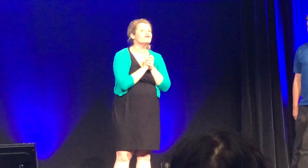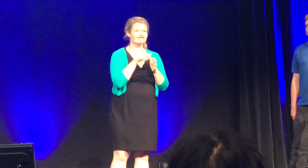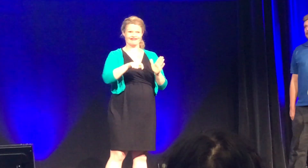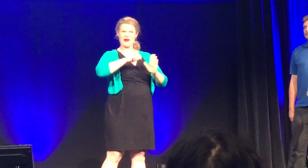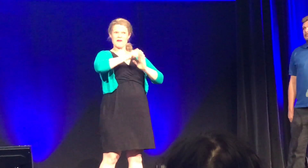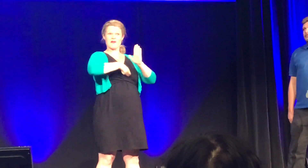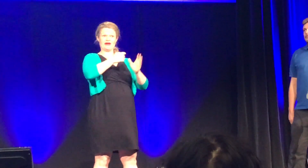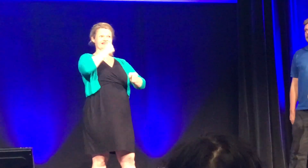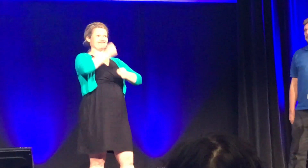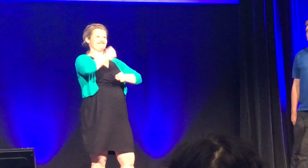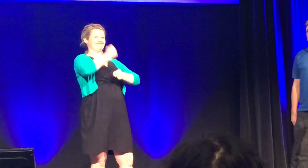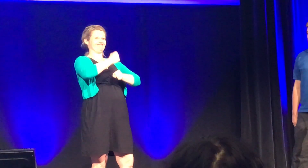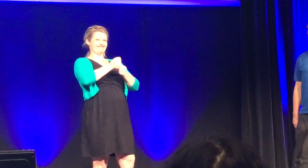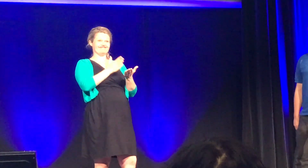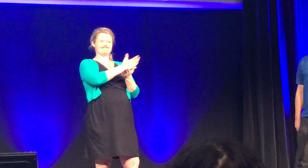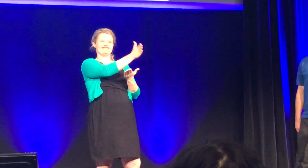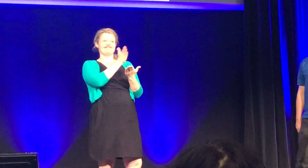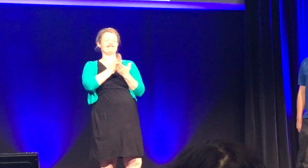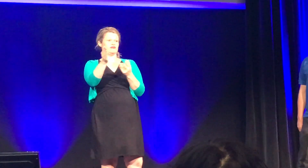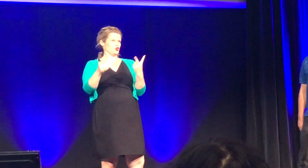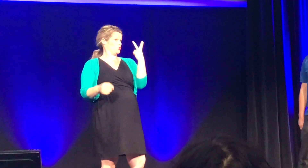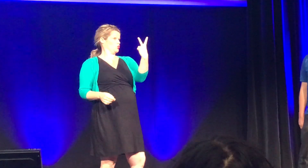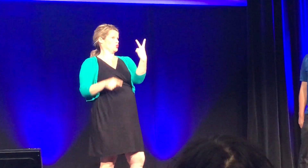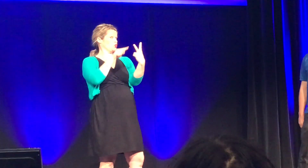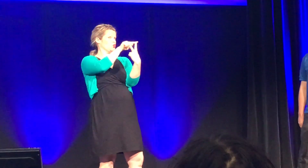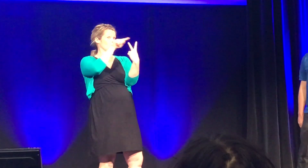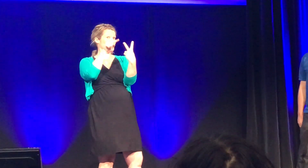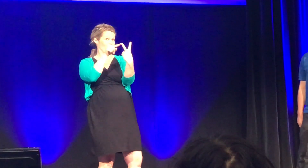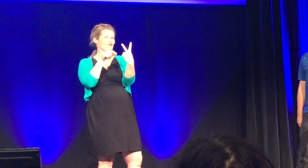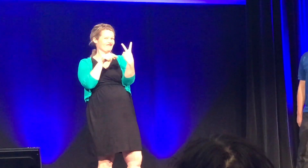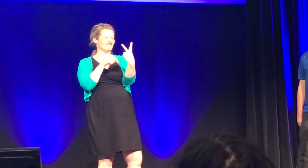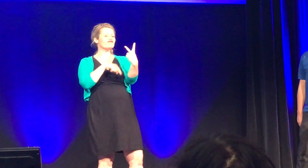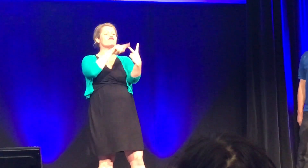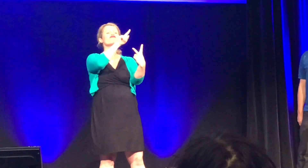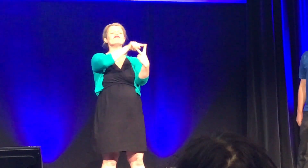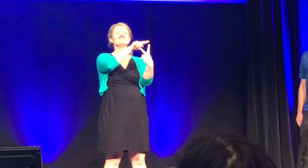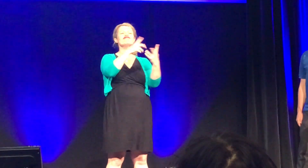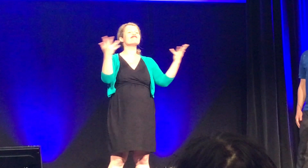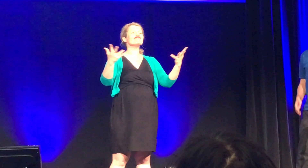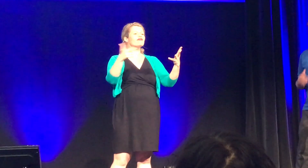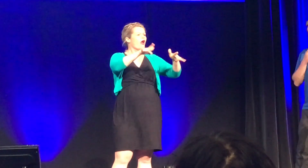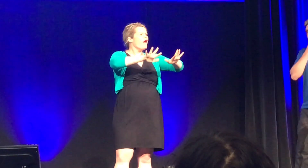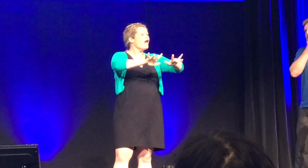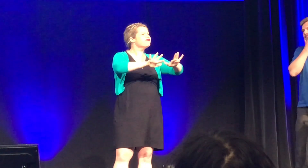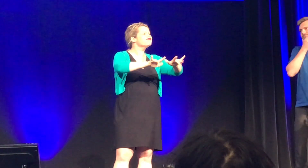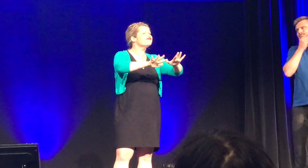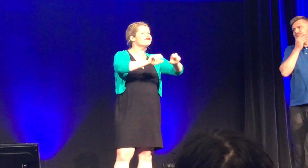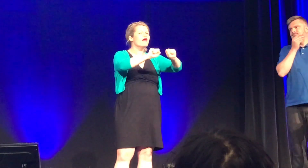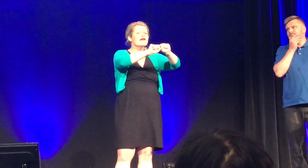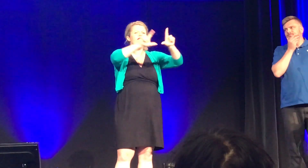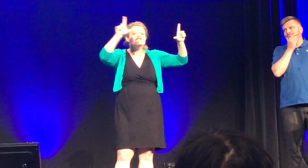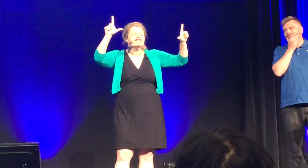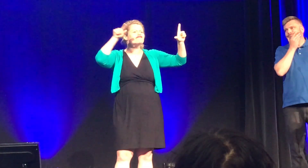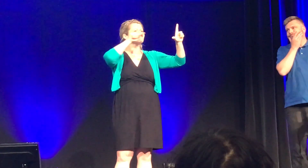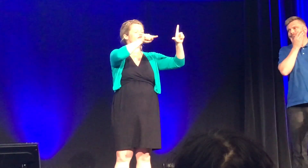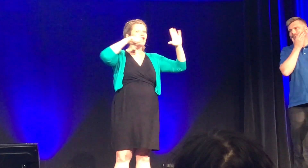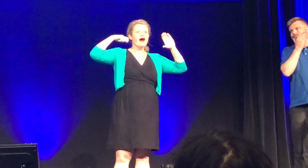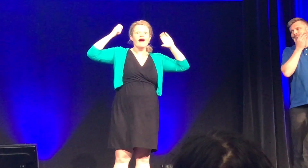empower deaf children. So that's been the goal of our project. We have two aims. One is to